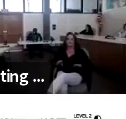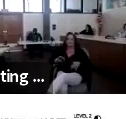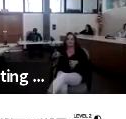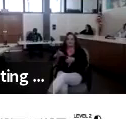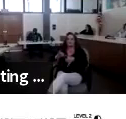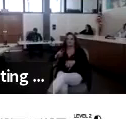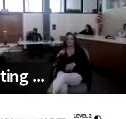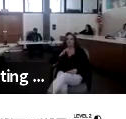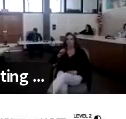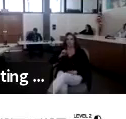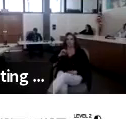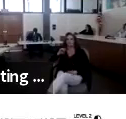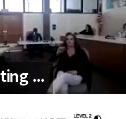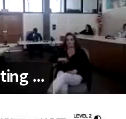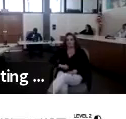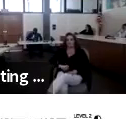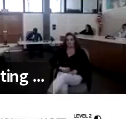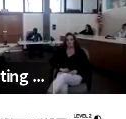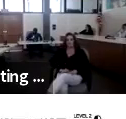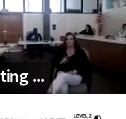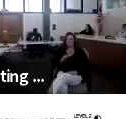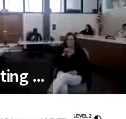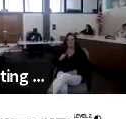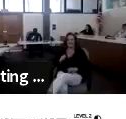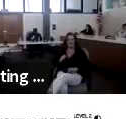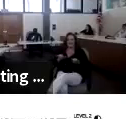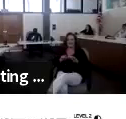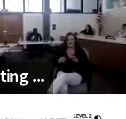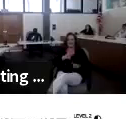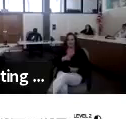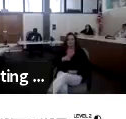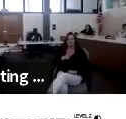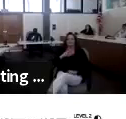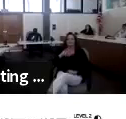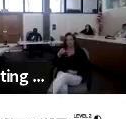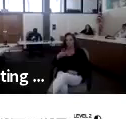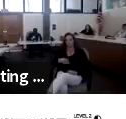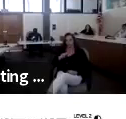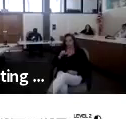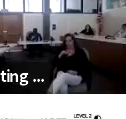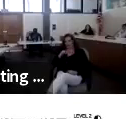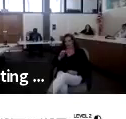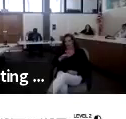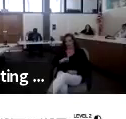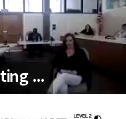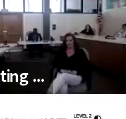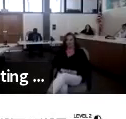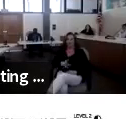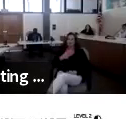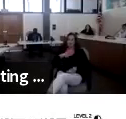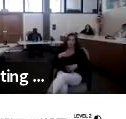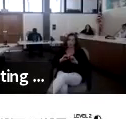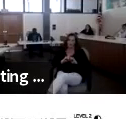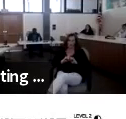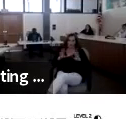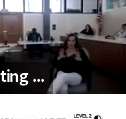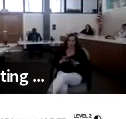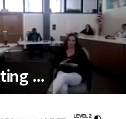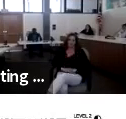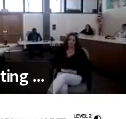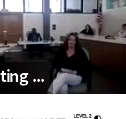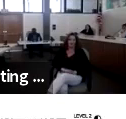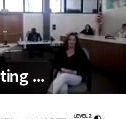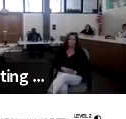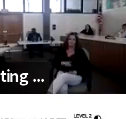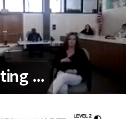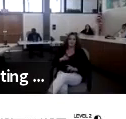the quarter mile, as is all the elevations. So one thing to clarify, the 112 foot is not measured from the quarter